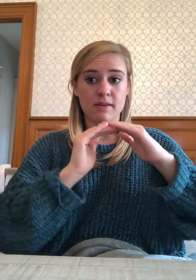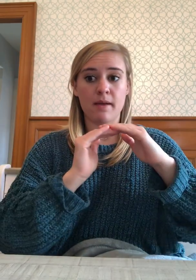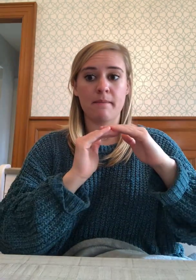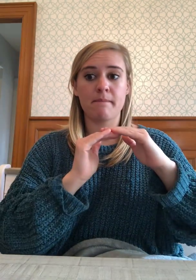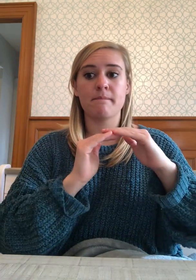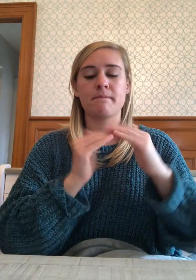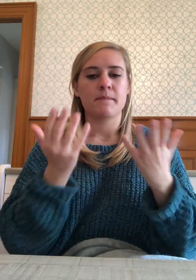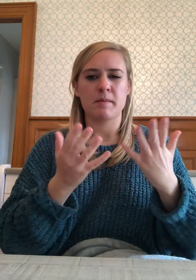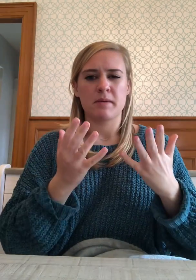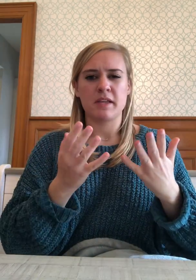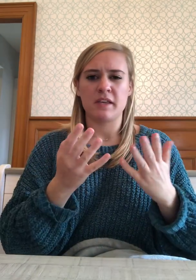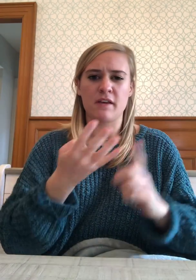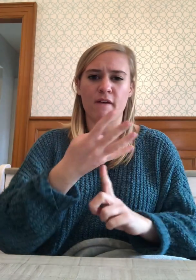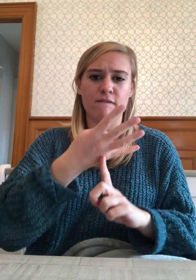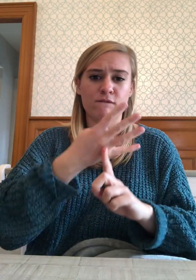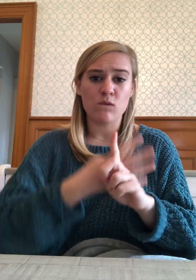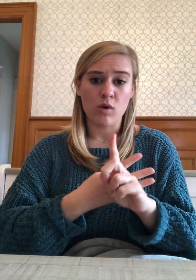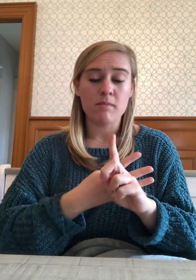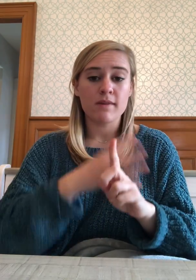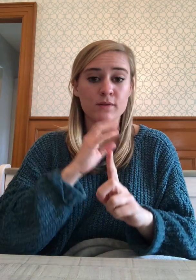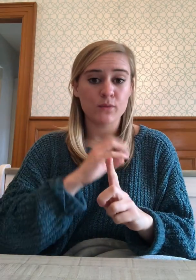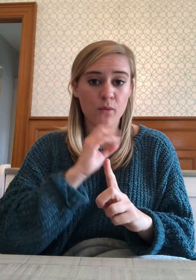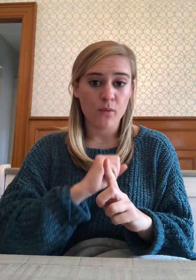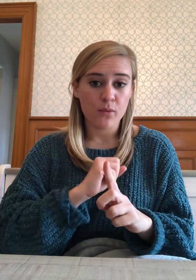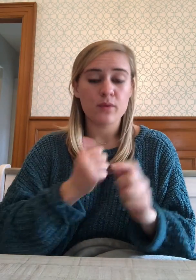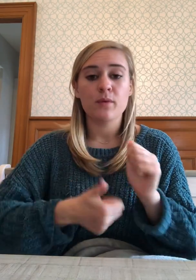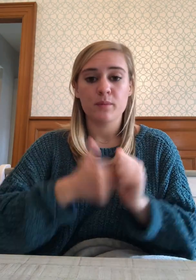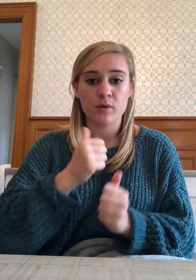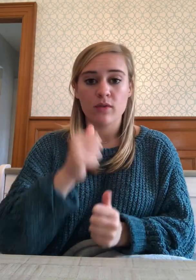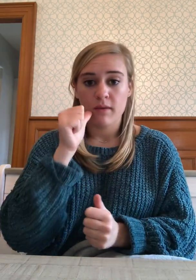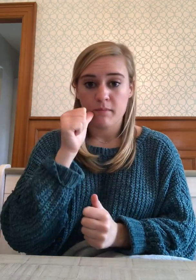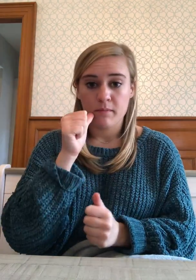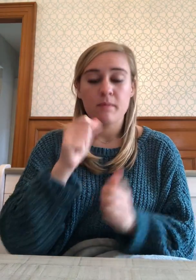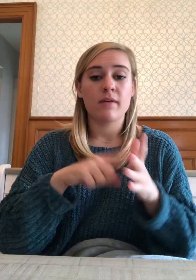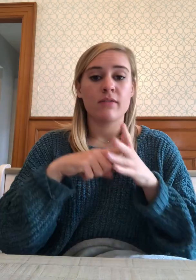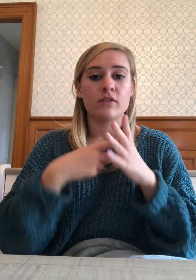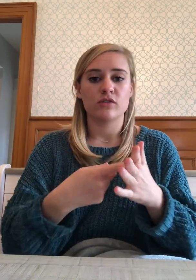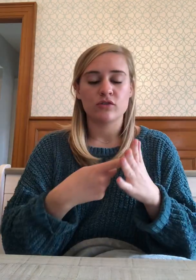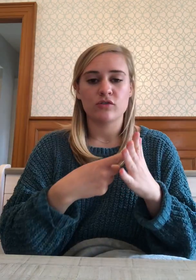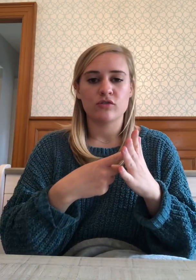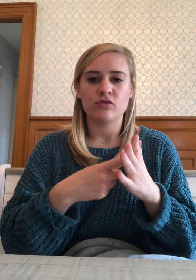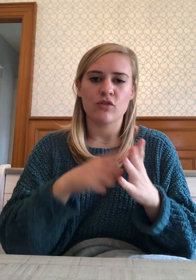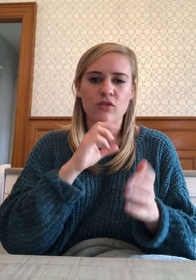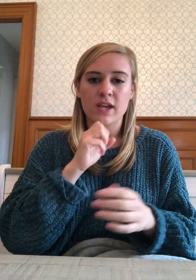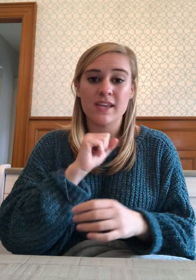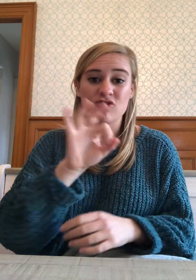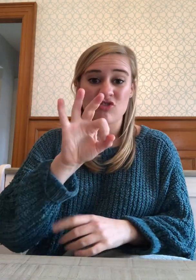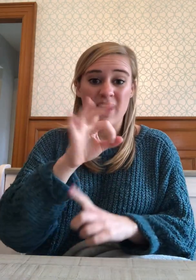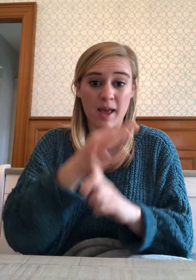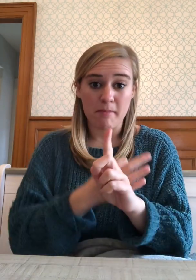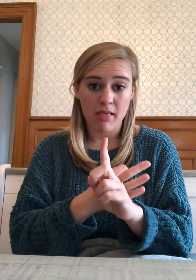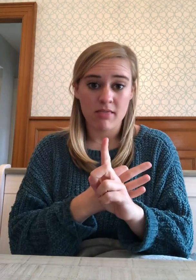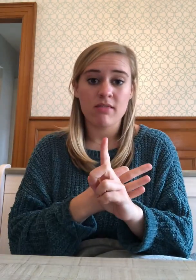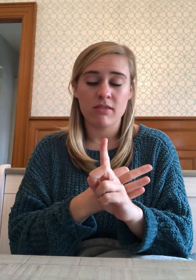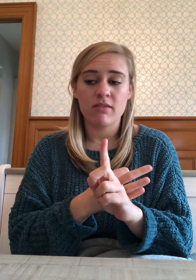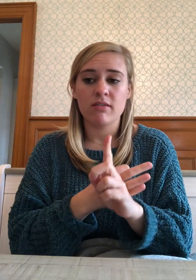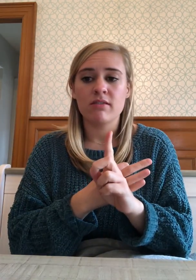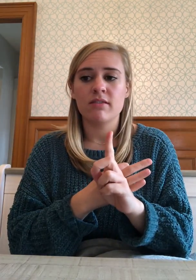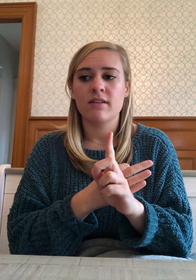old. Most thumb suckers start within 9 months old. 2 to 5 years old,